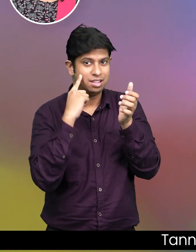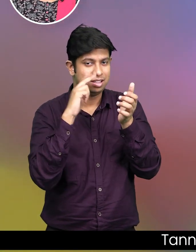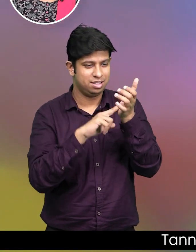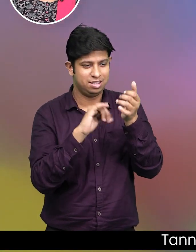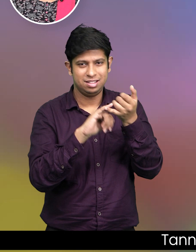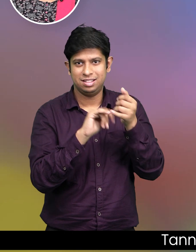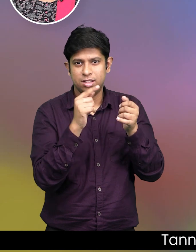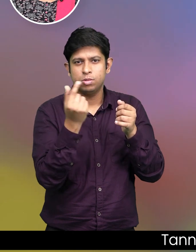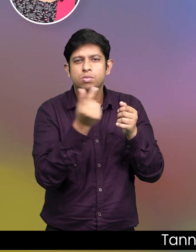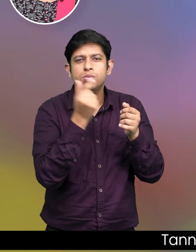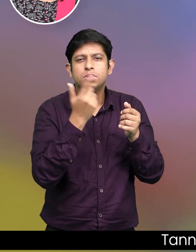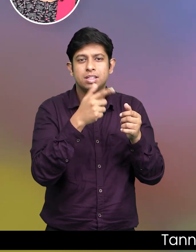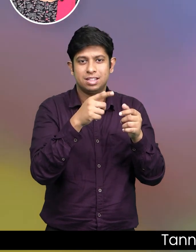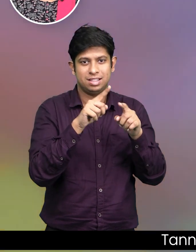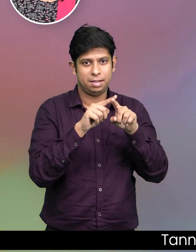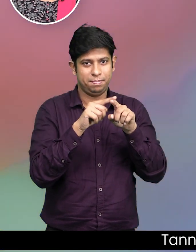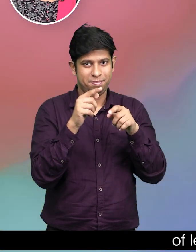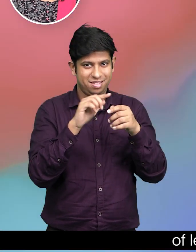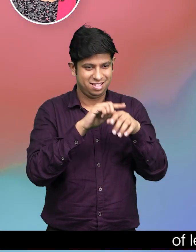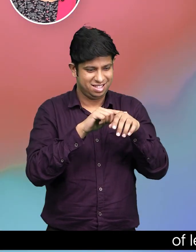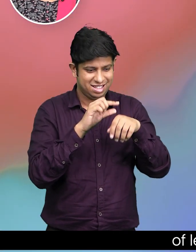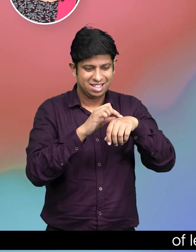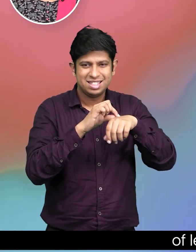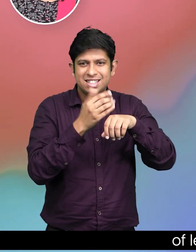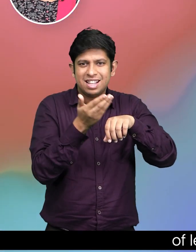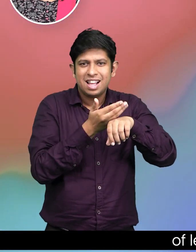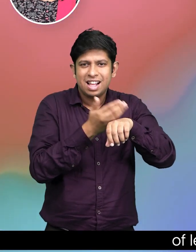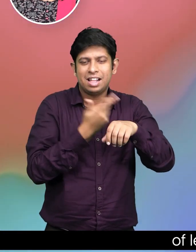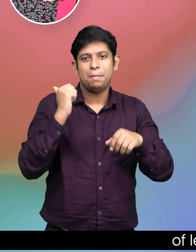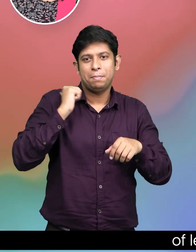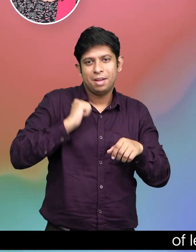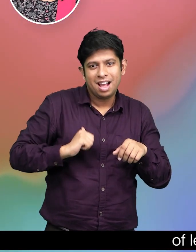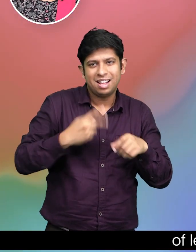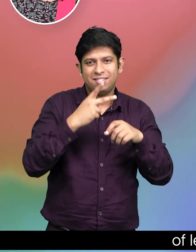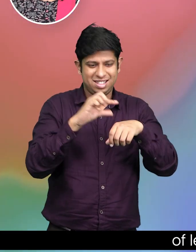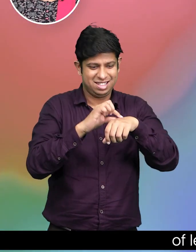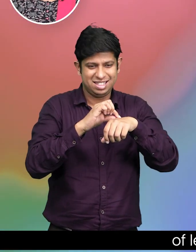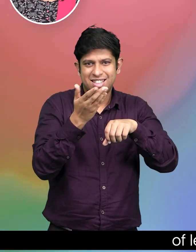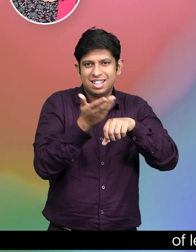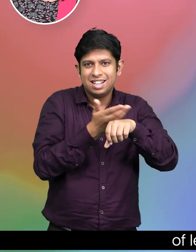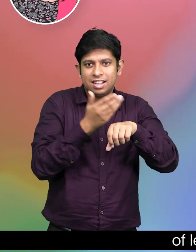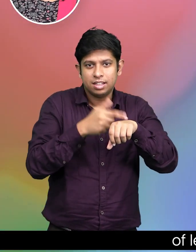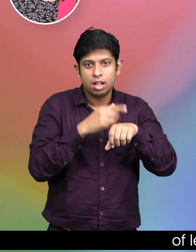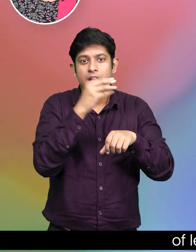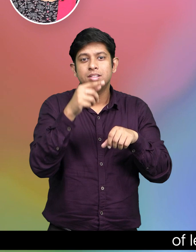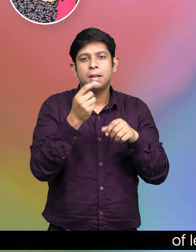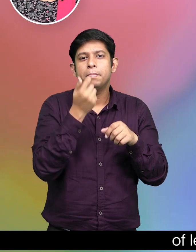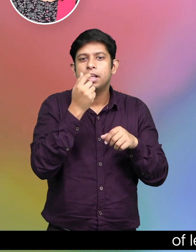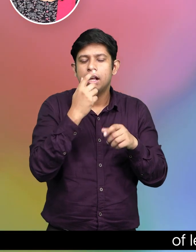Tannins are used in the tanning of leather and in medicines.